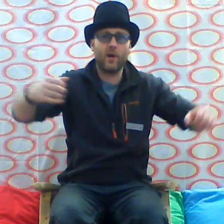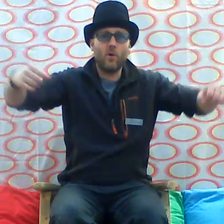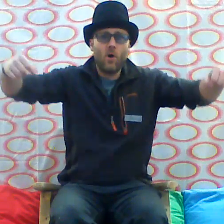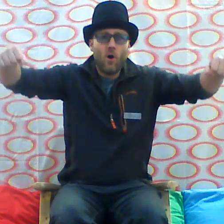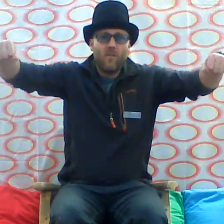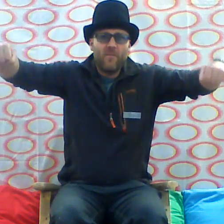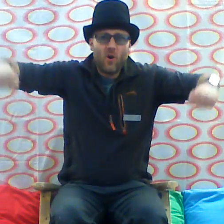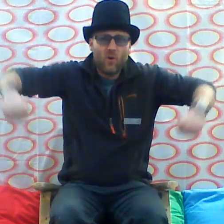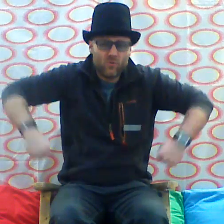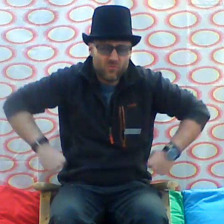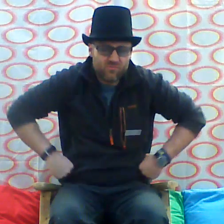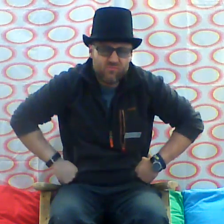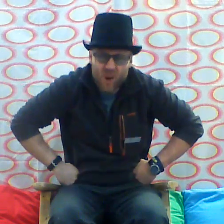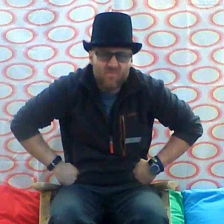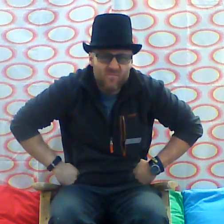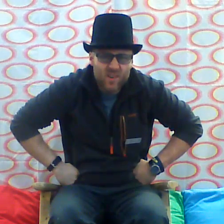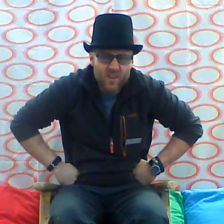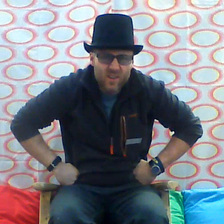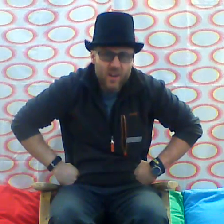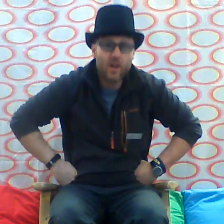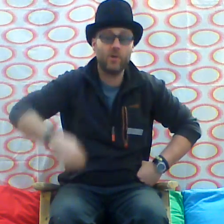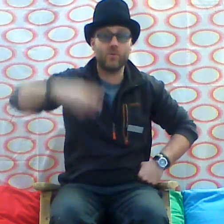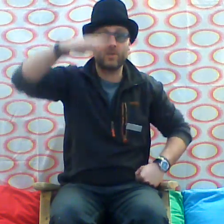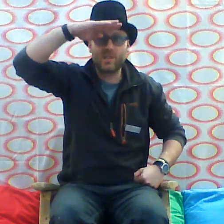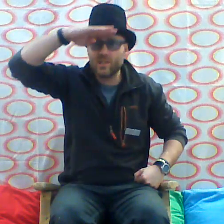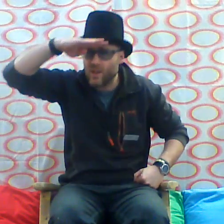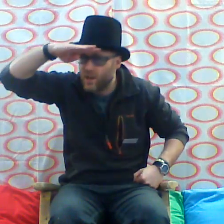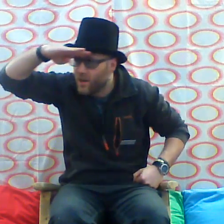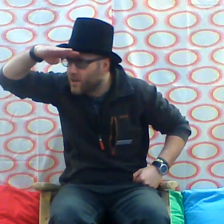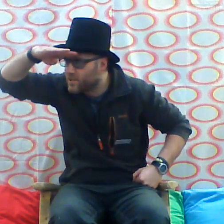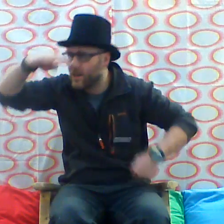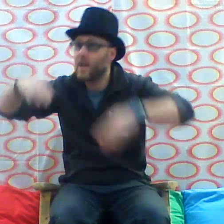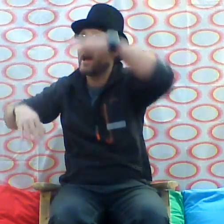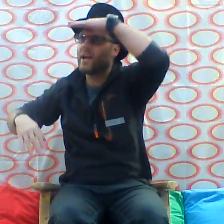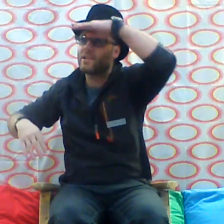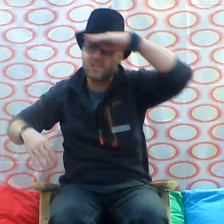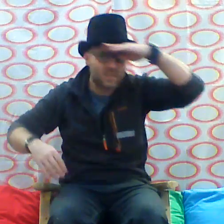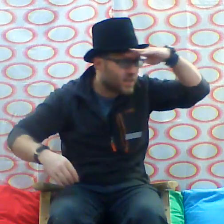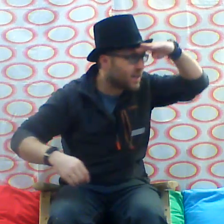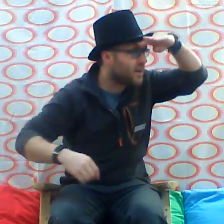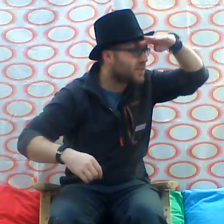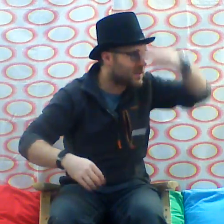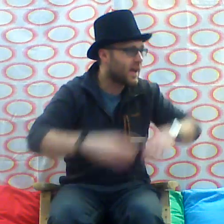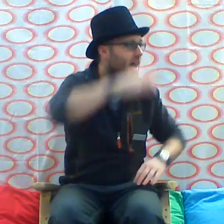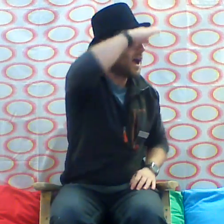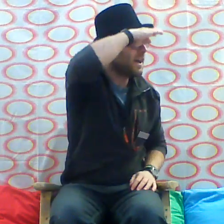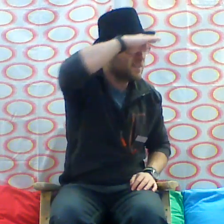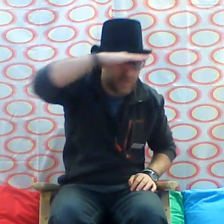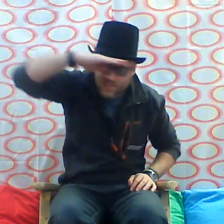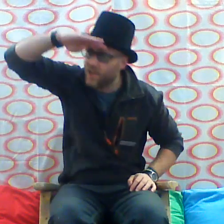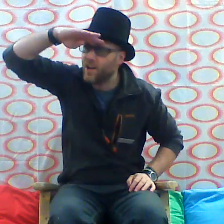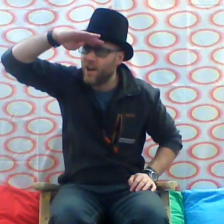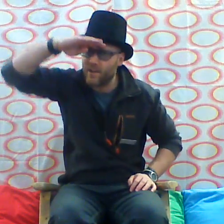awful glump who searched and searched and searched